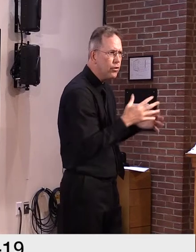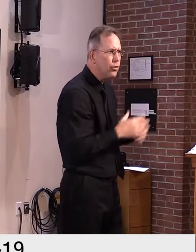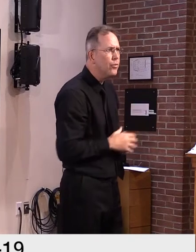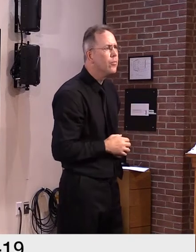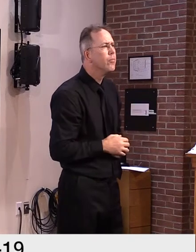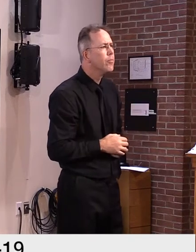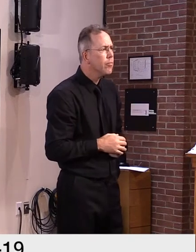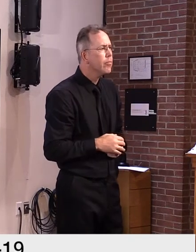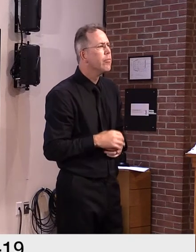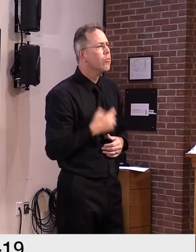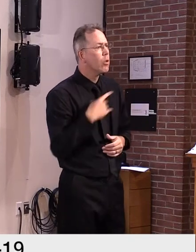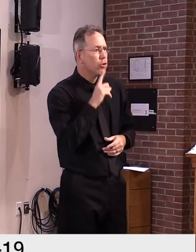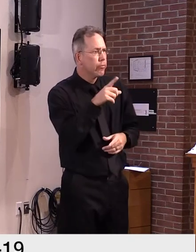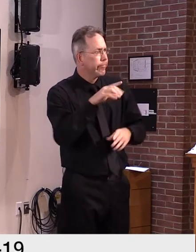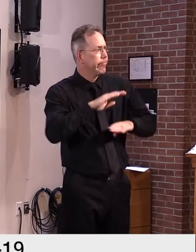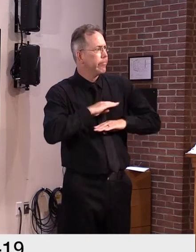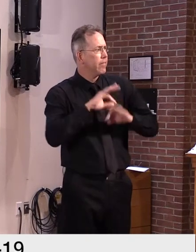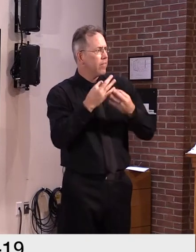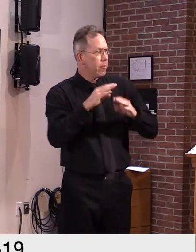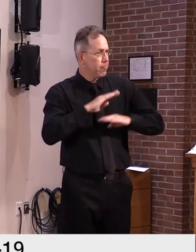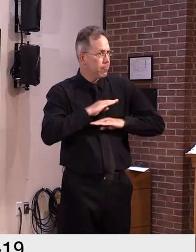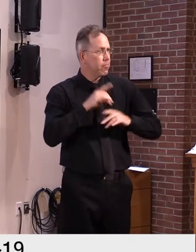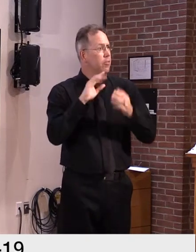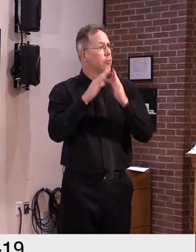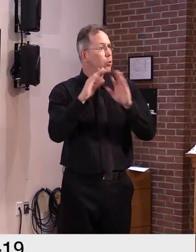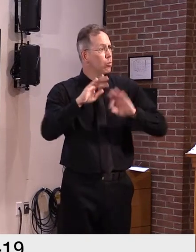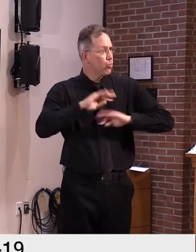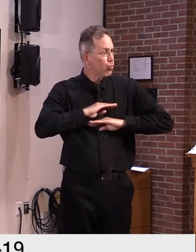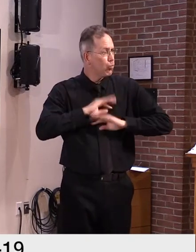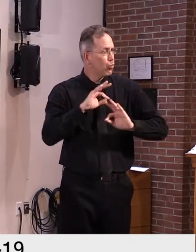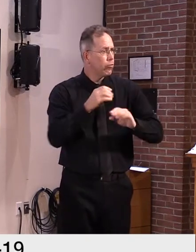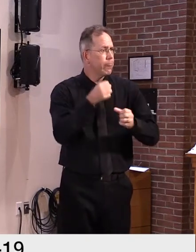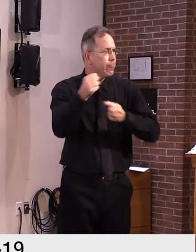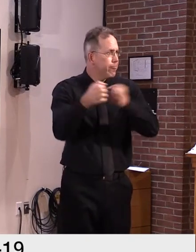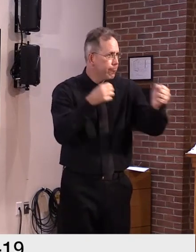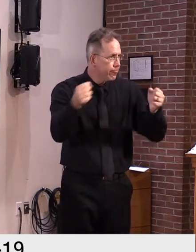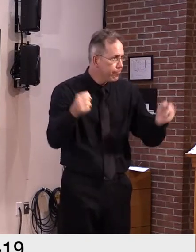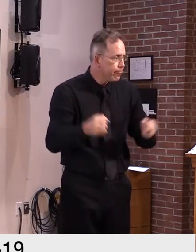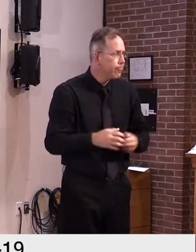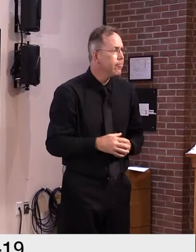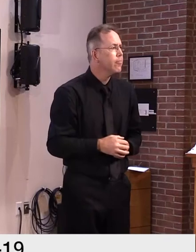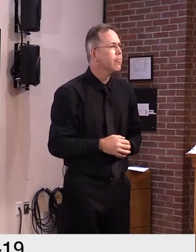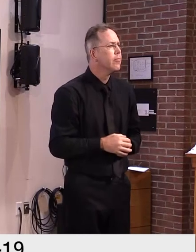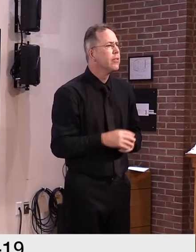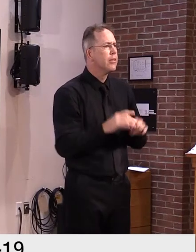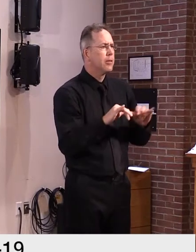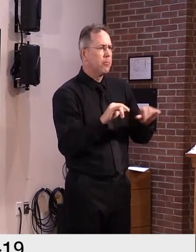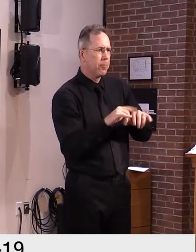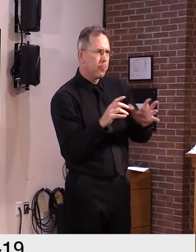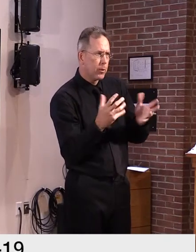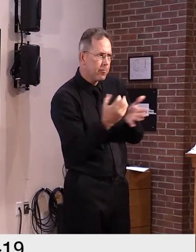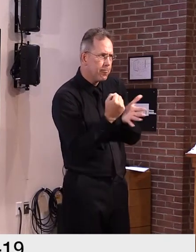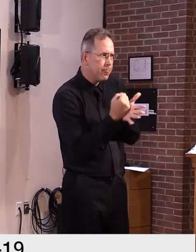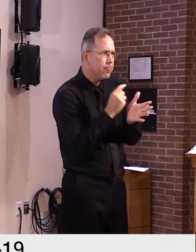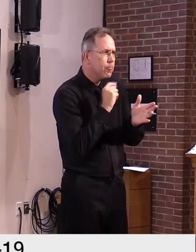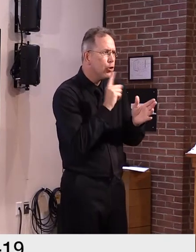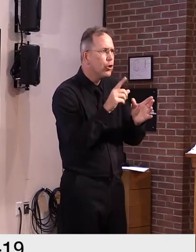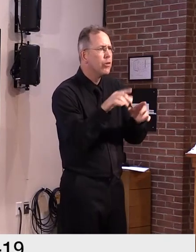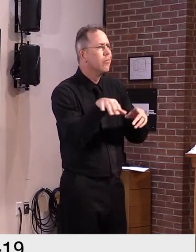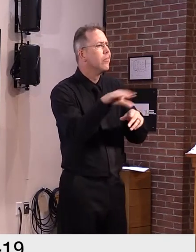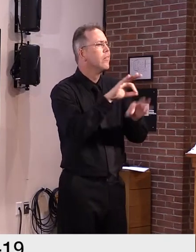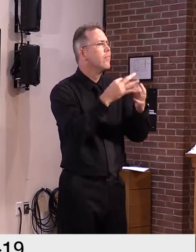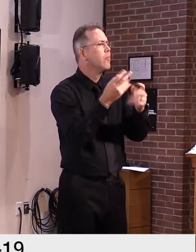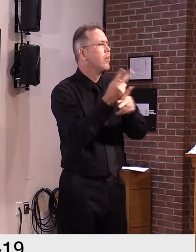meeting the needs of the community at the same time as looking out for those that are homeless. So that's the